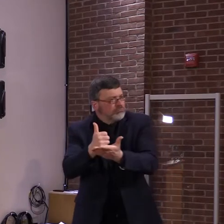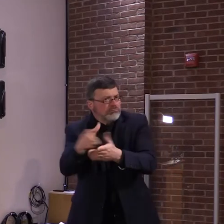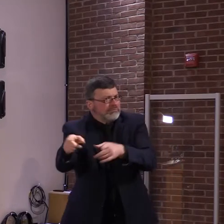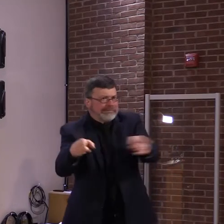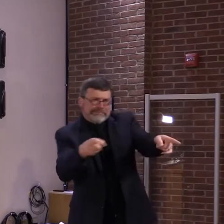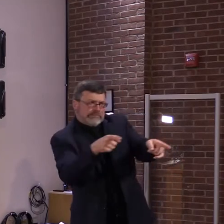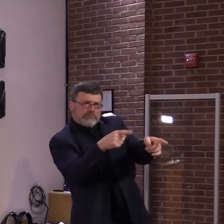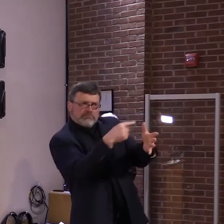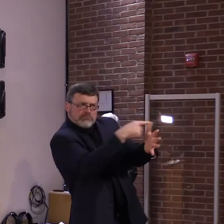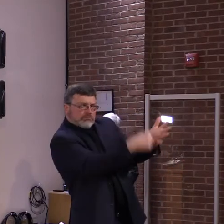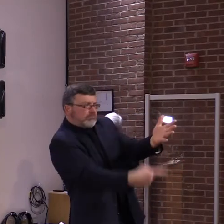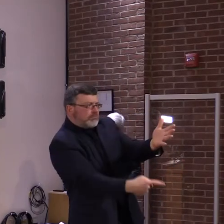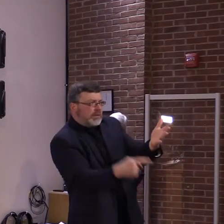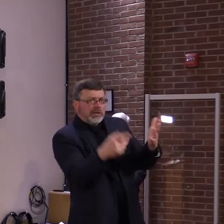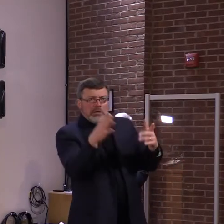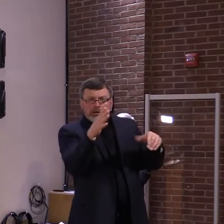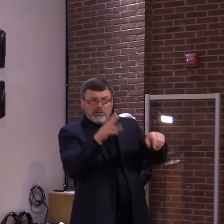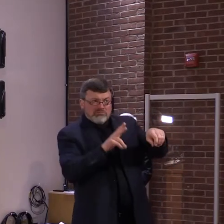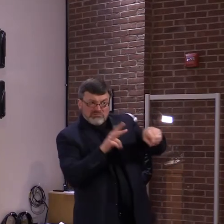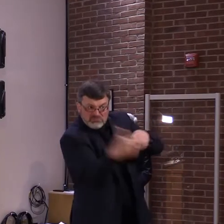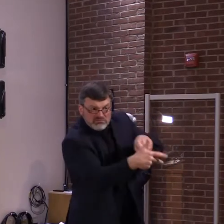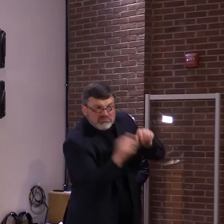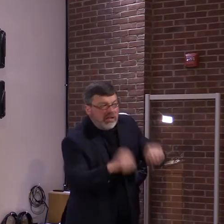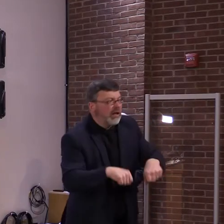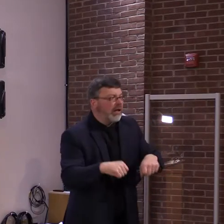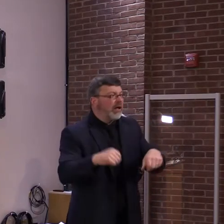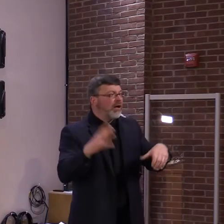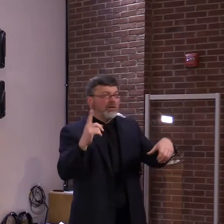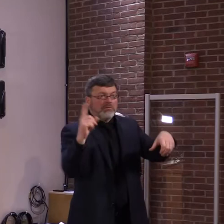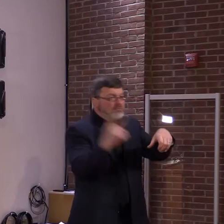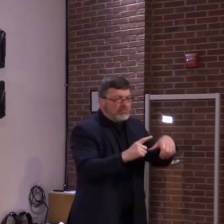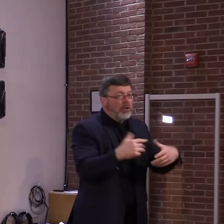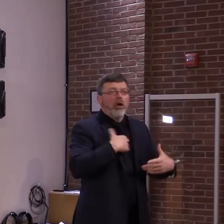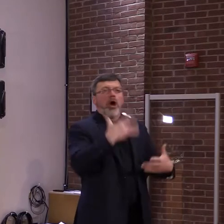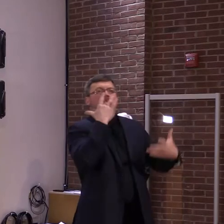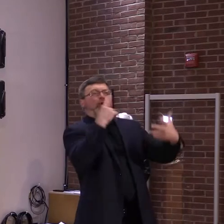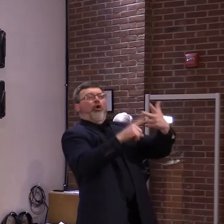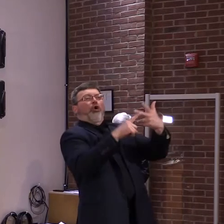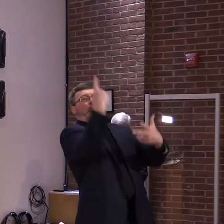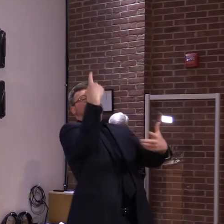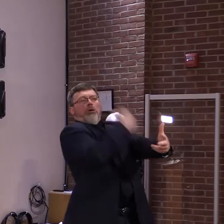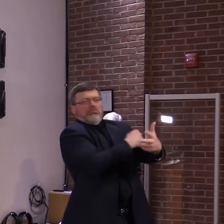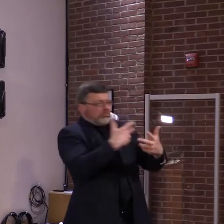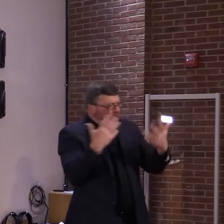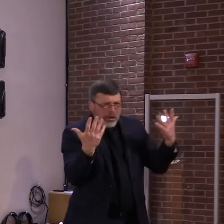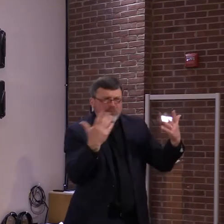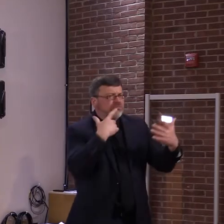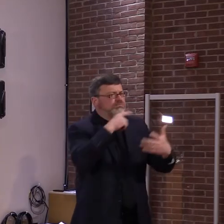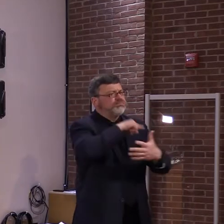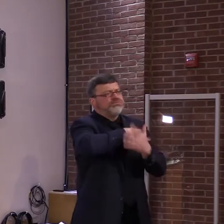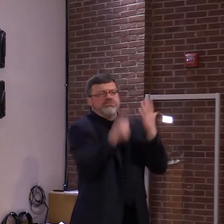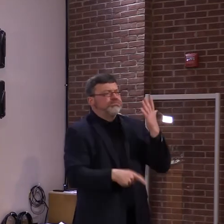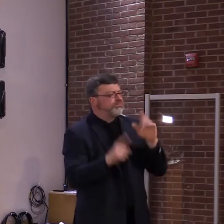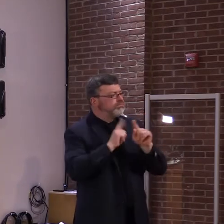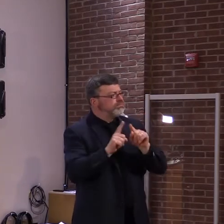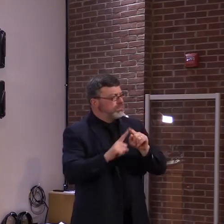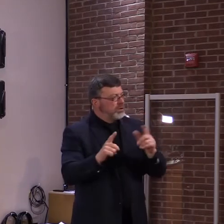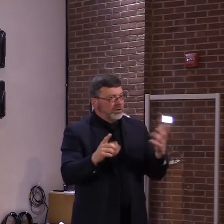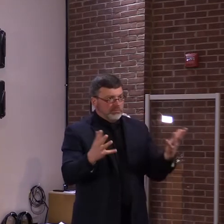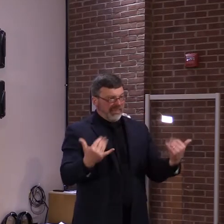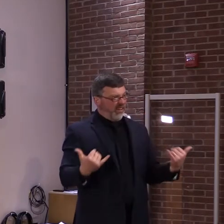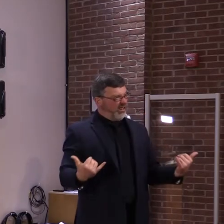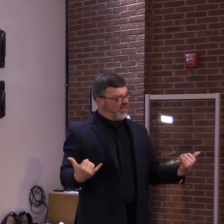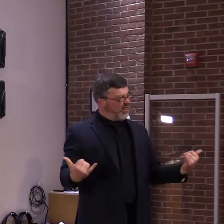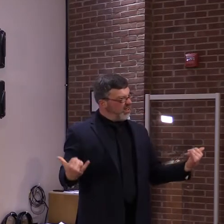and planning, well, it's your turn to shine. Your moment has arrived. I sincerely doubt you will